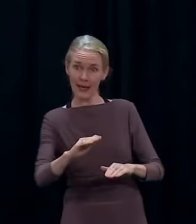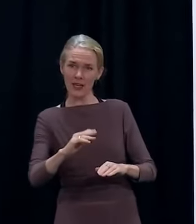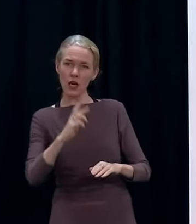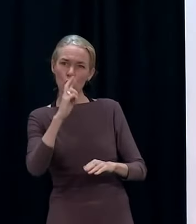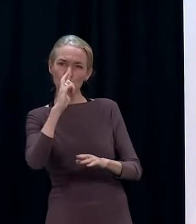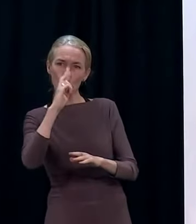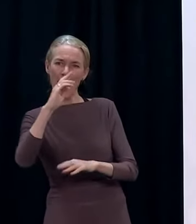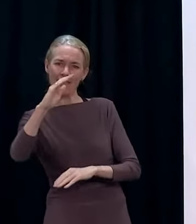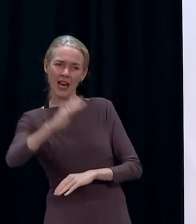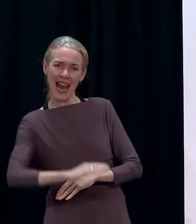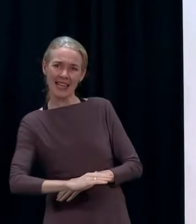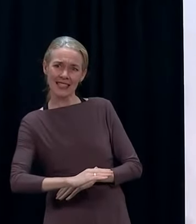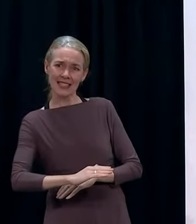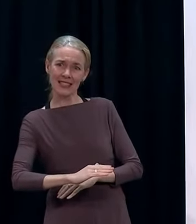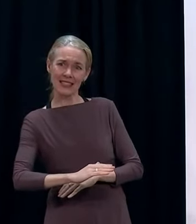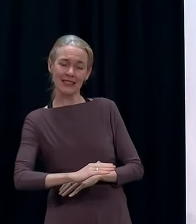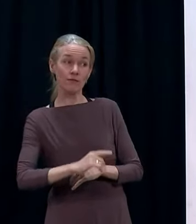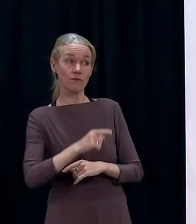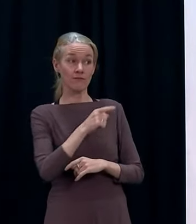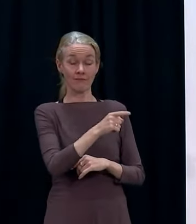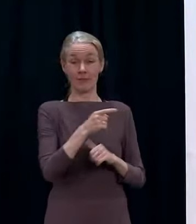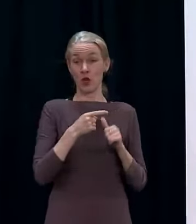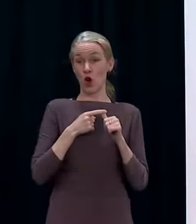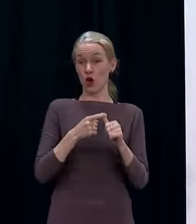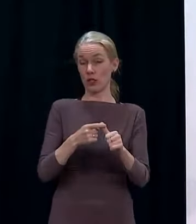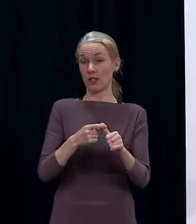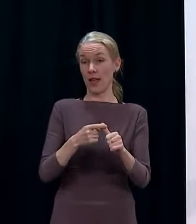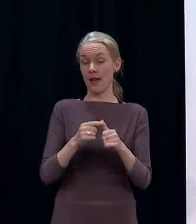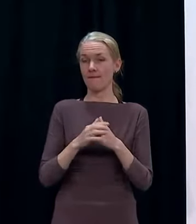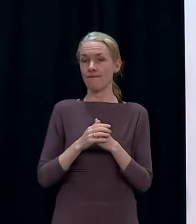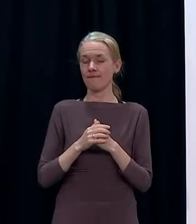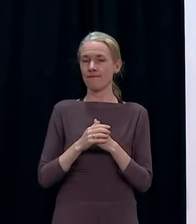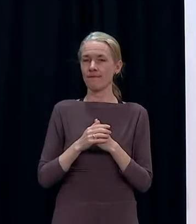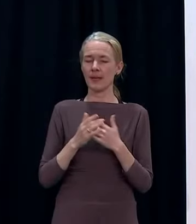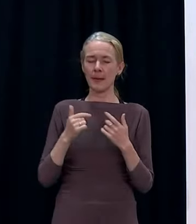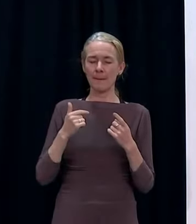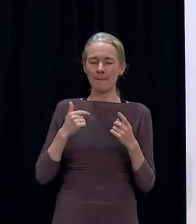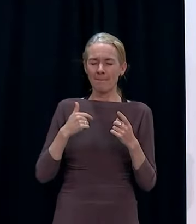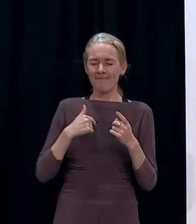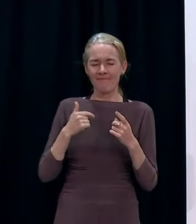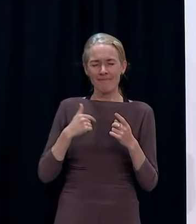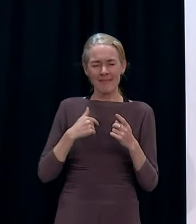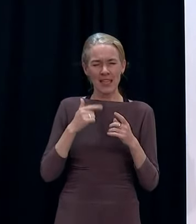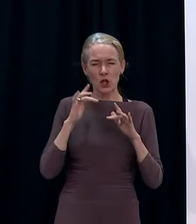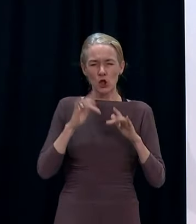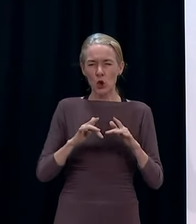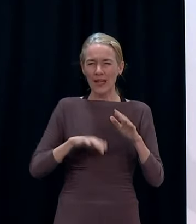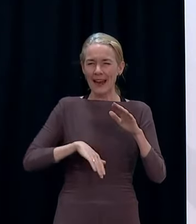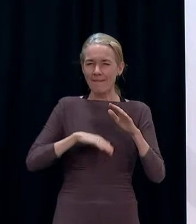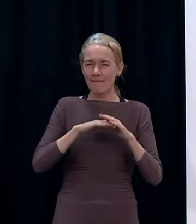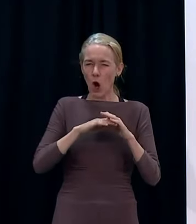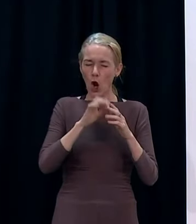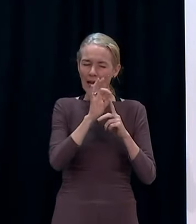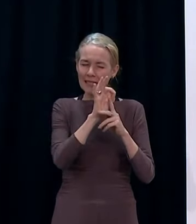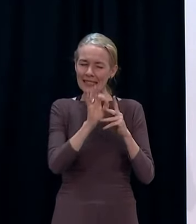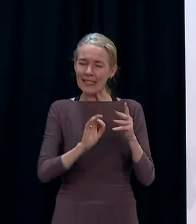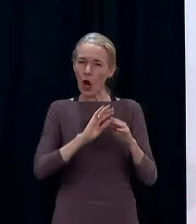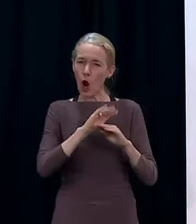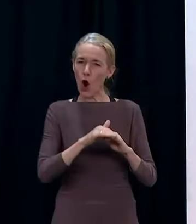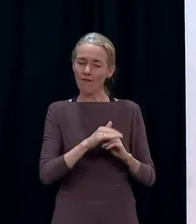cover it. I don't have further detail. We are updating the demographic breakdown of the people in the outbreak each day on our ministry